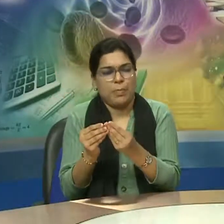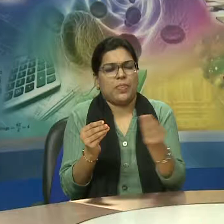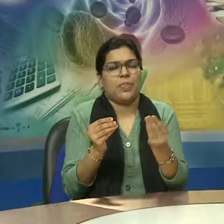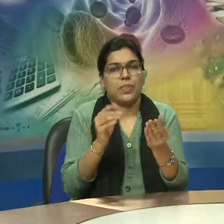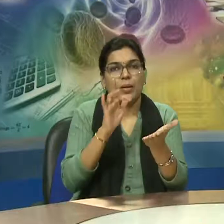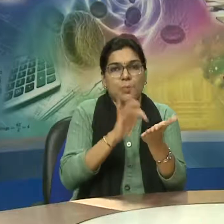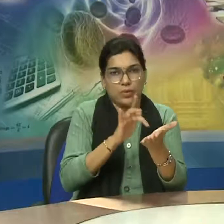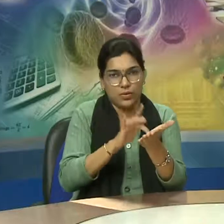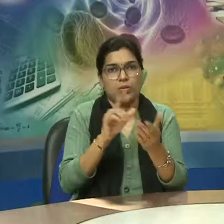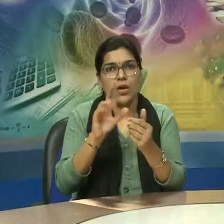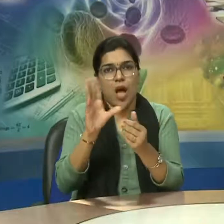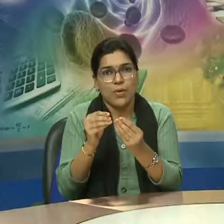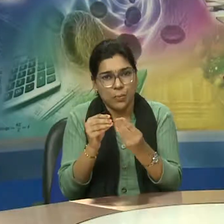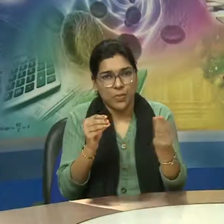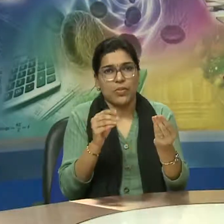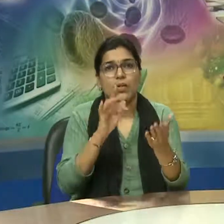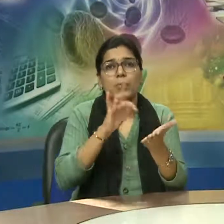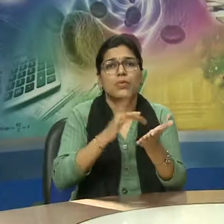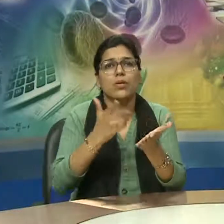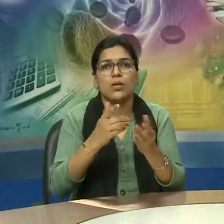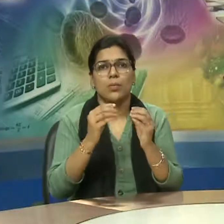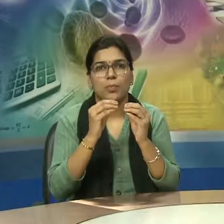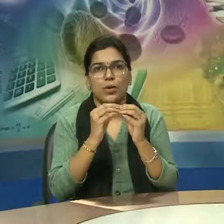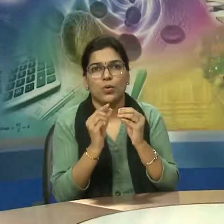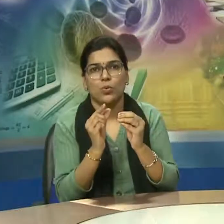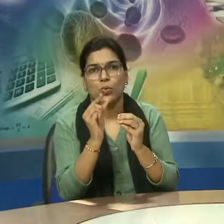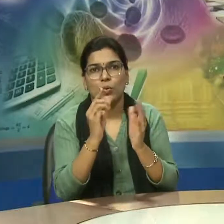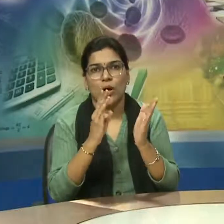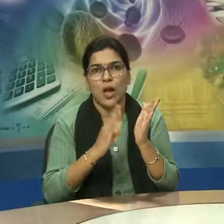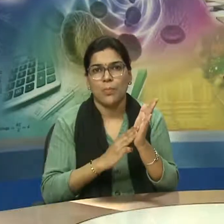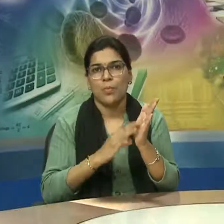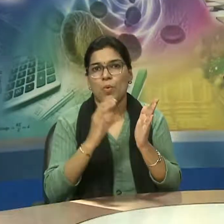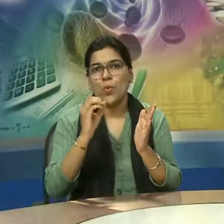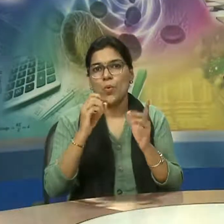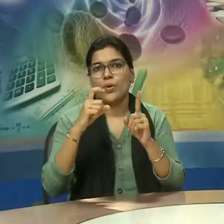April 21, 1921.